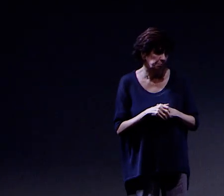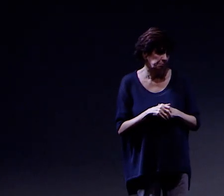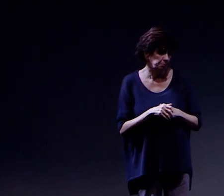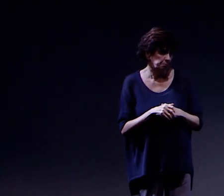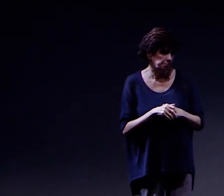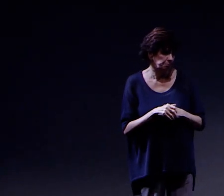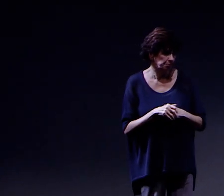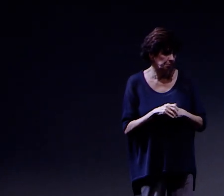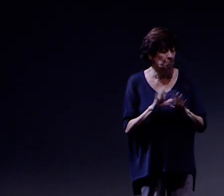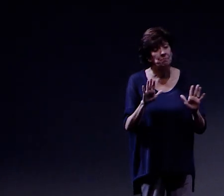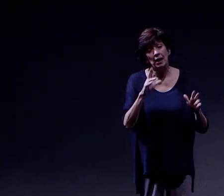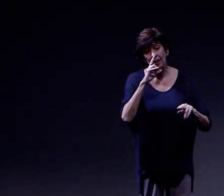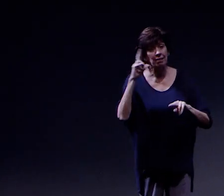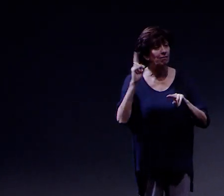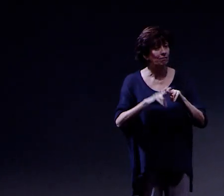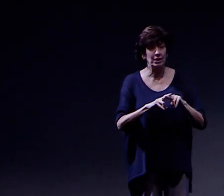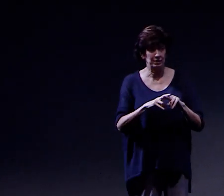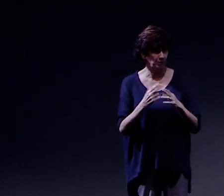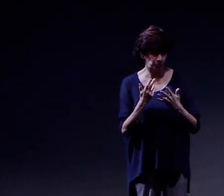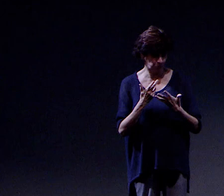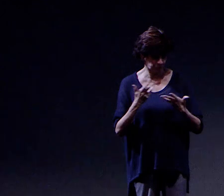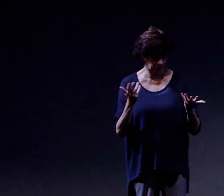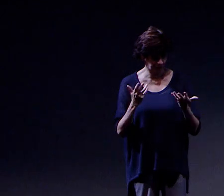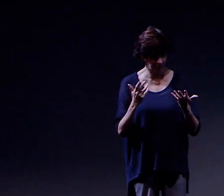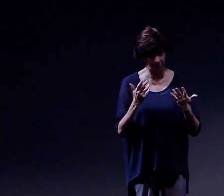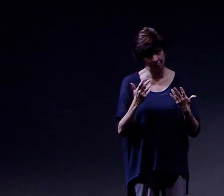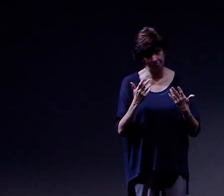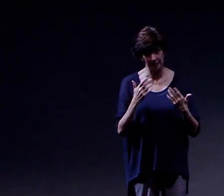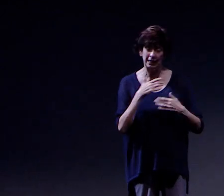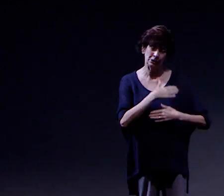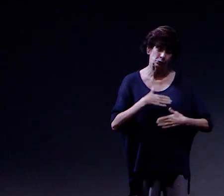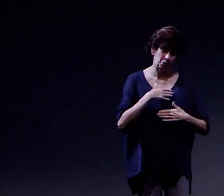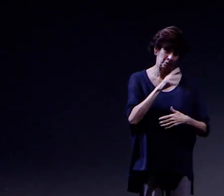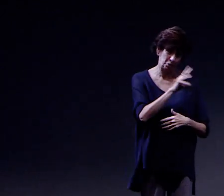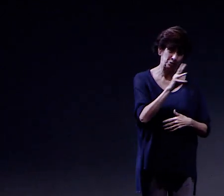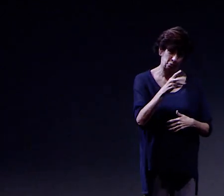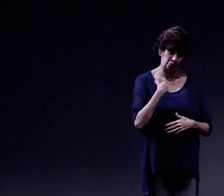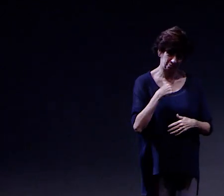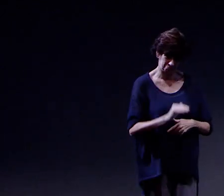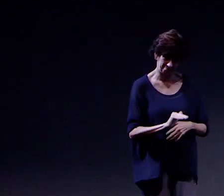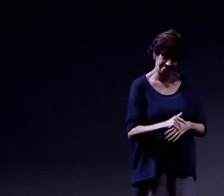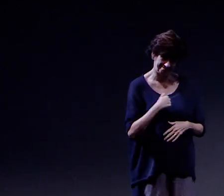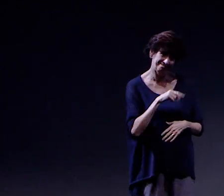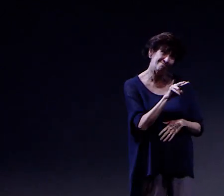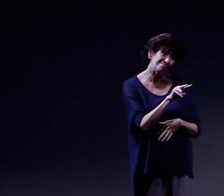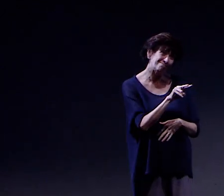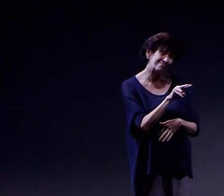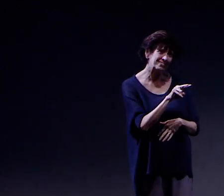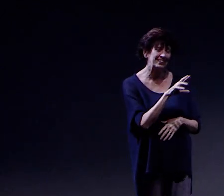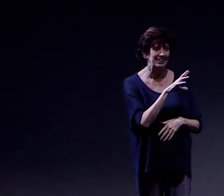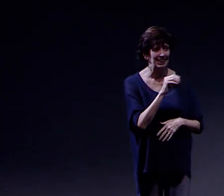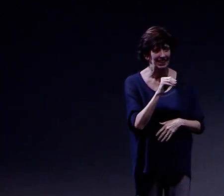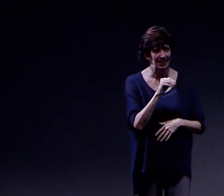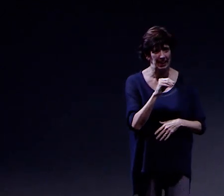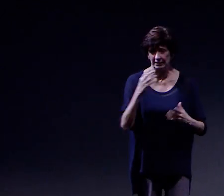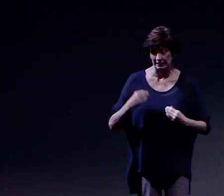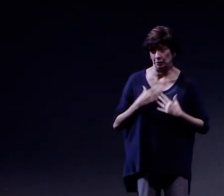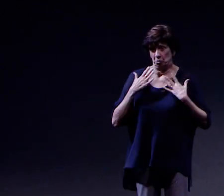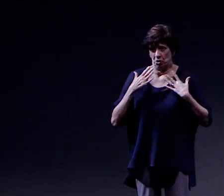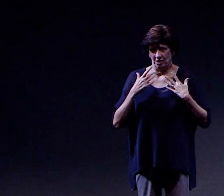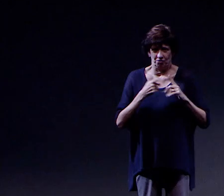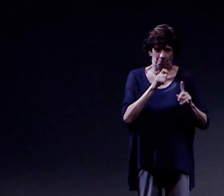The fun thing about all this, enjoying Westworld when I was a kid and having such